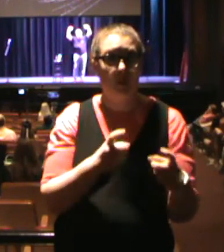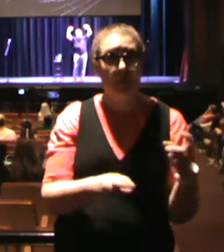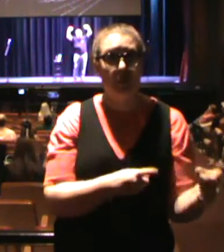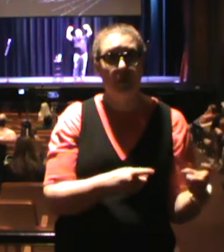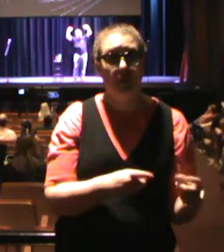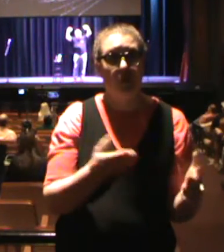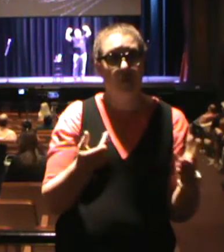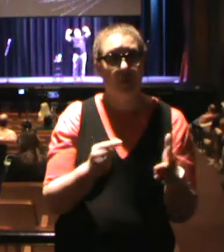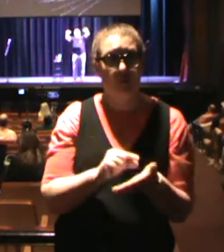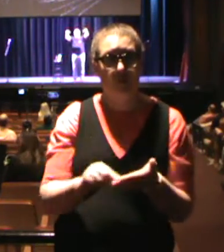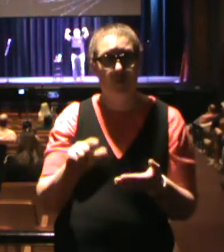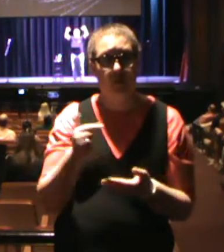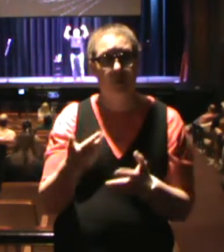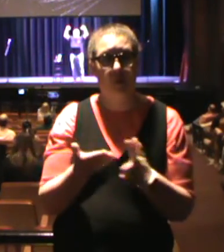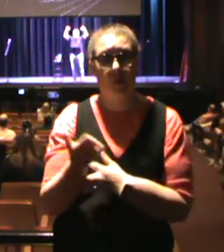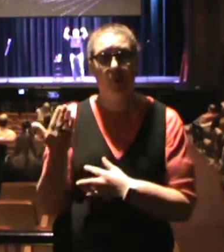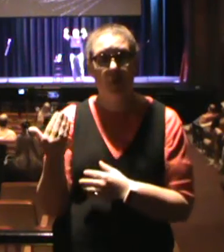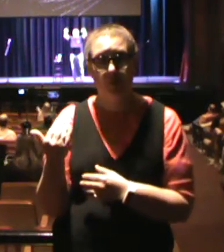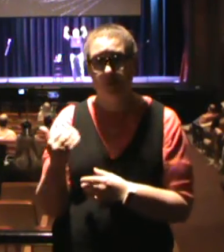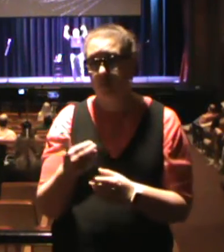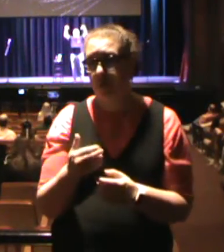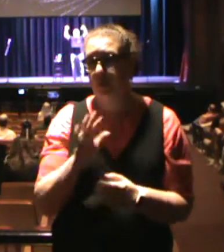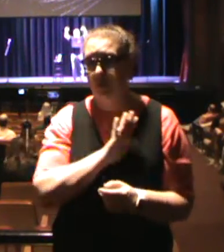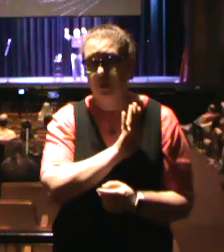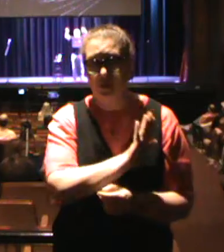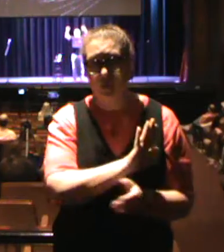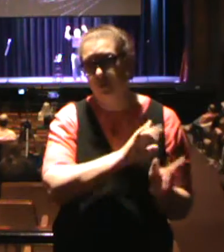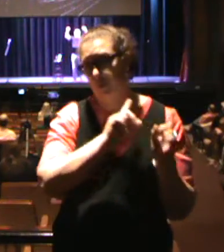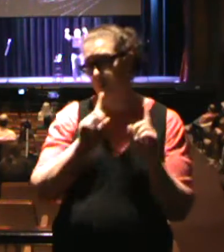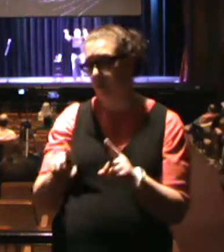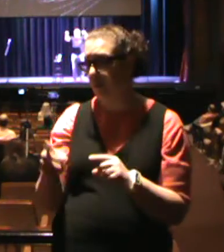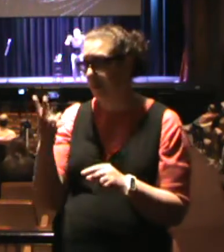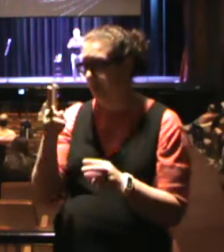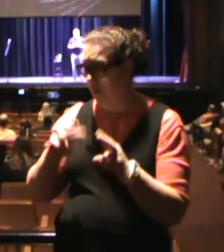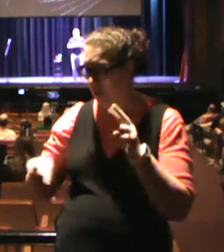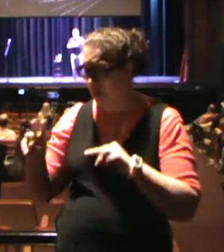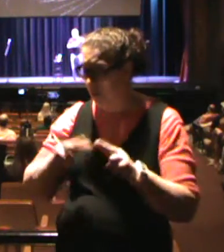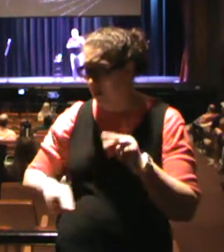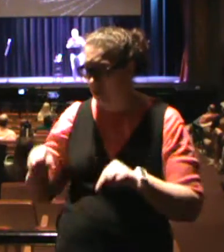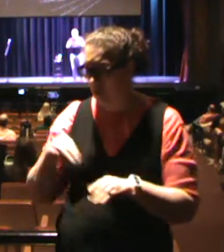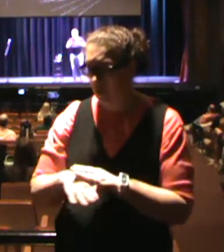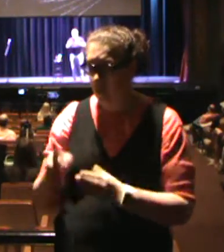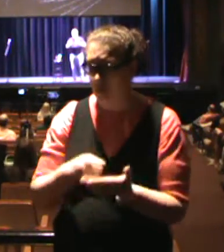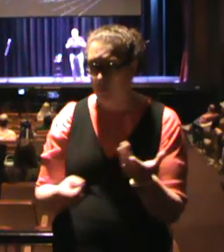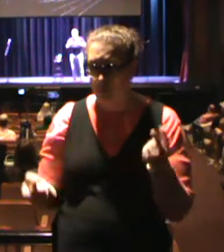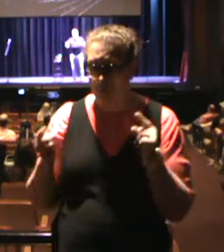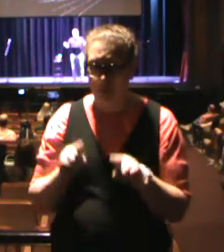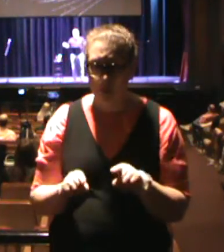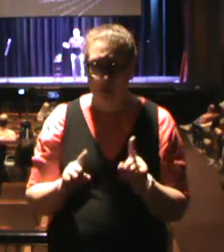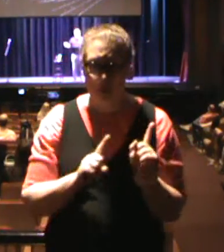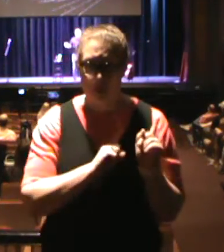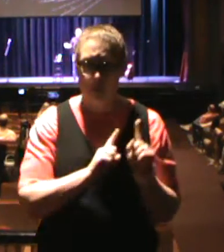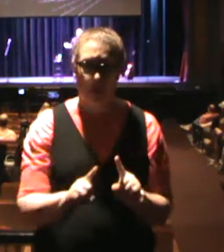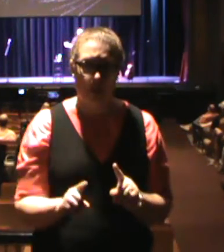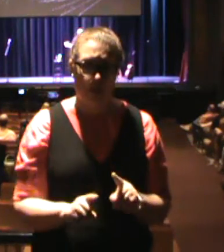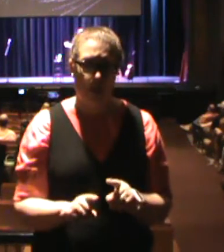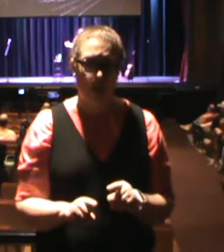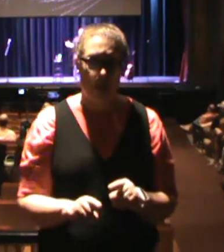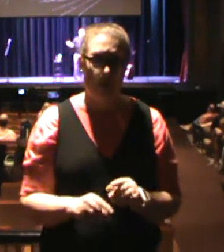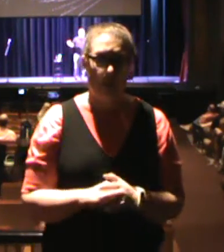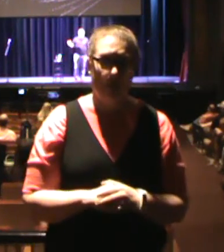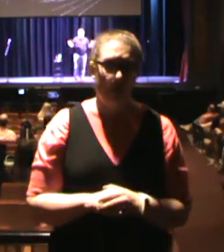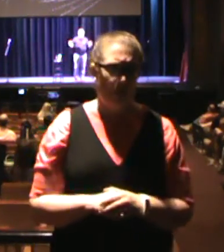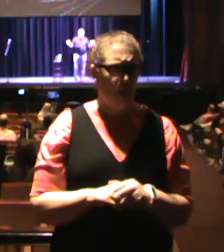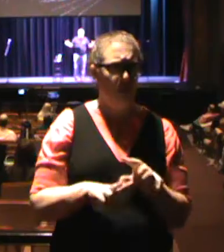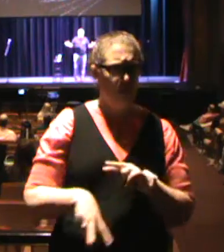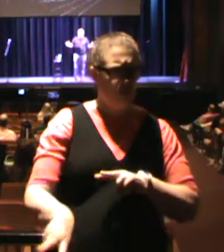through 14, as he was going and he was looking inside of what was happening in the church and he came back, he started seeing some storerooms that were